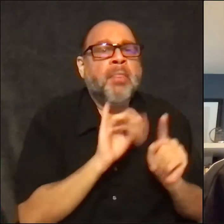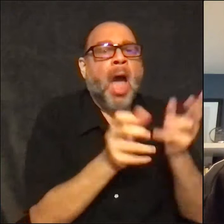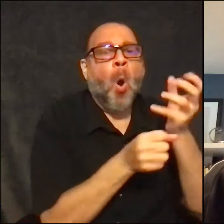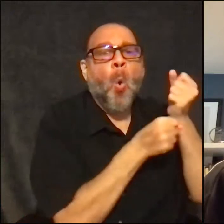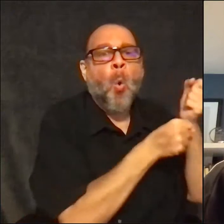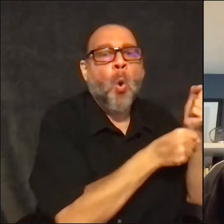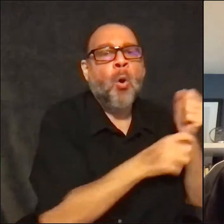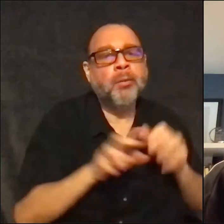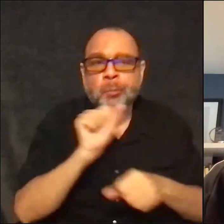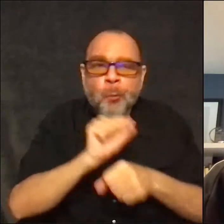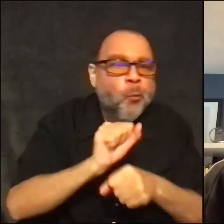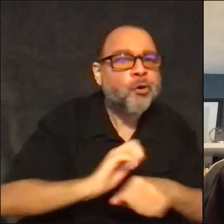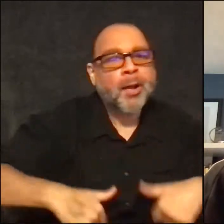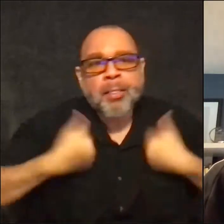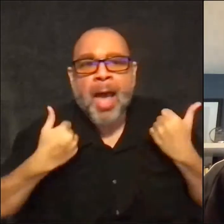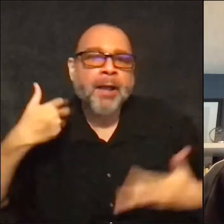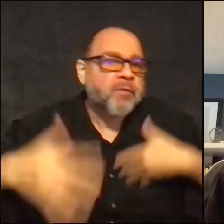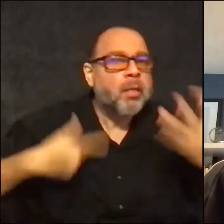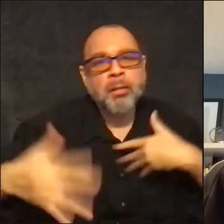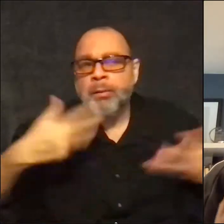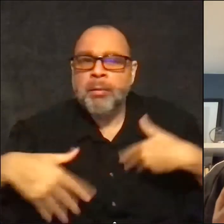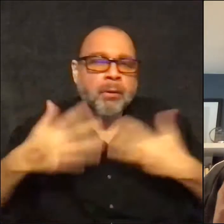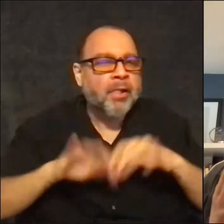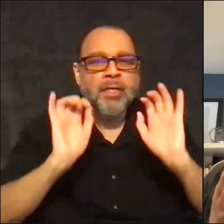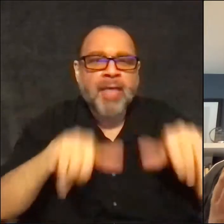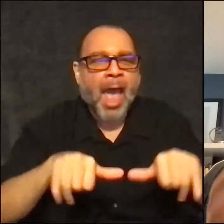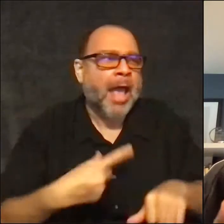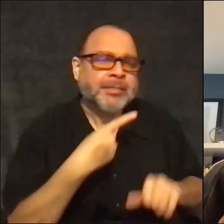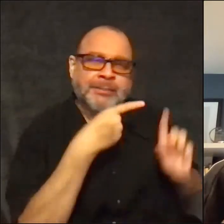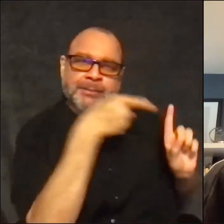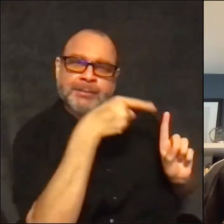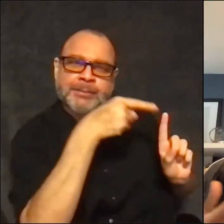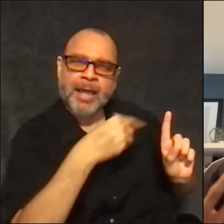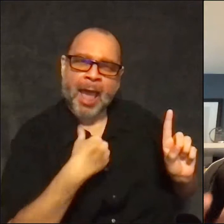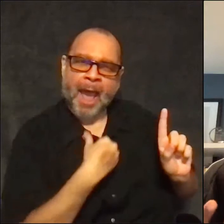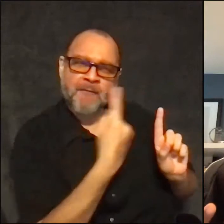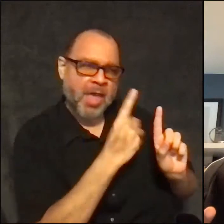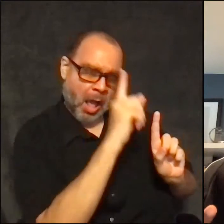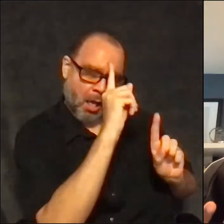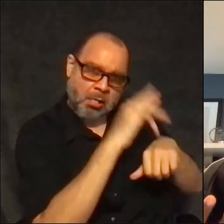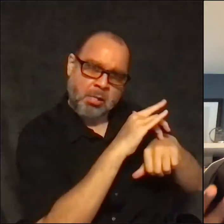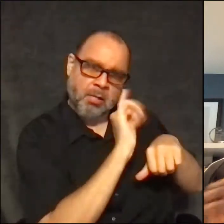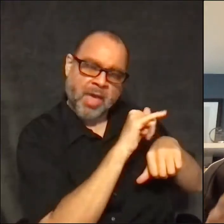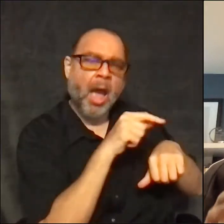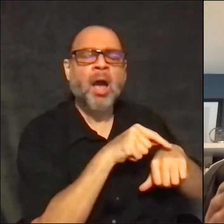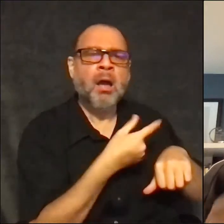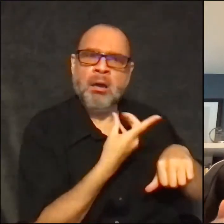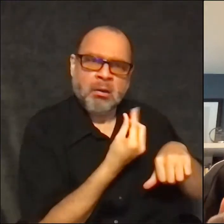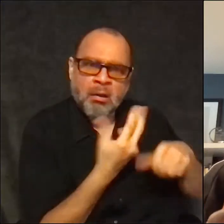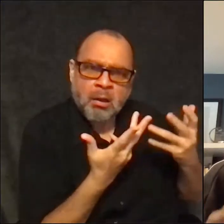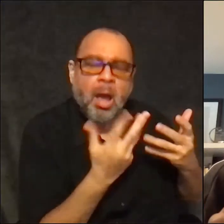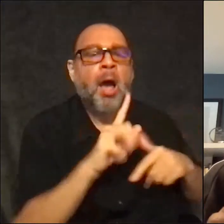how to navigate power and privilege. And she started telling us stories and sharing pictures of growing up